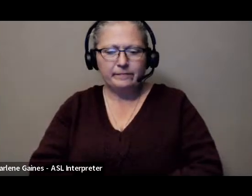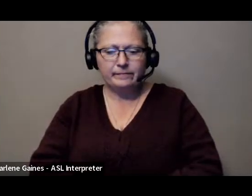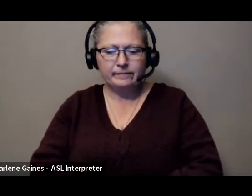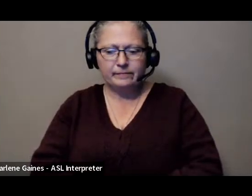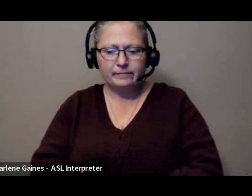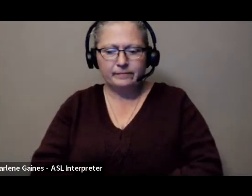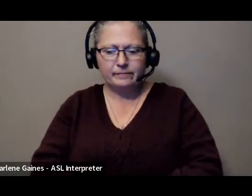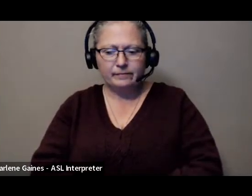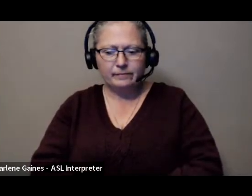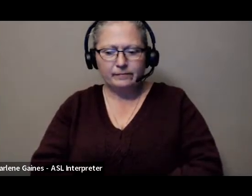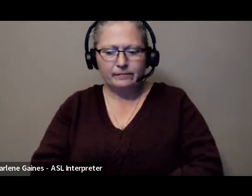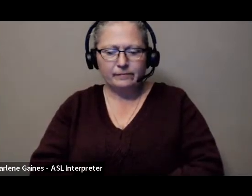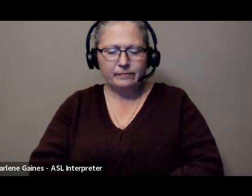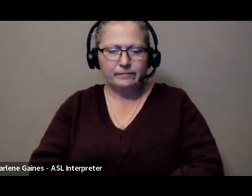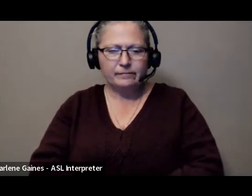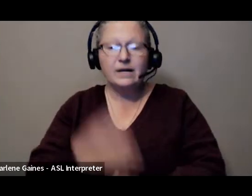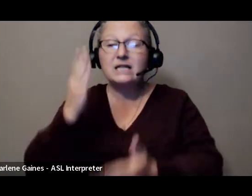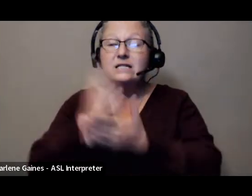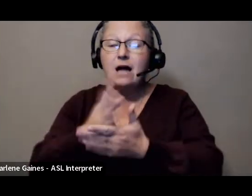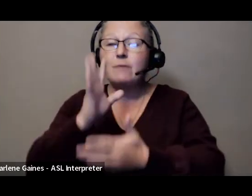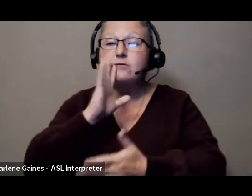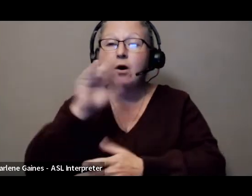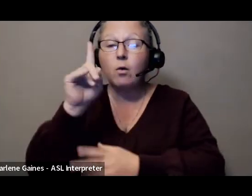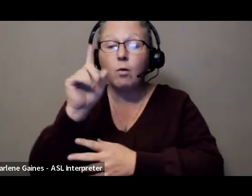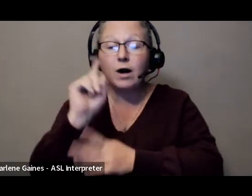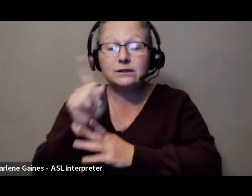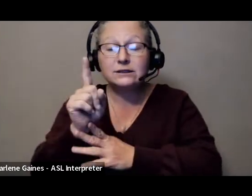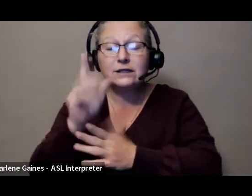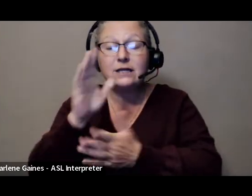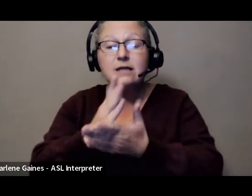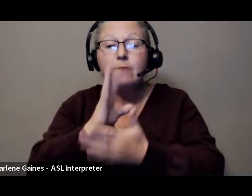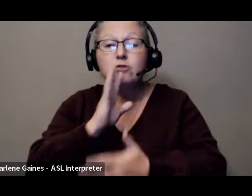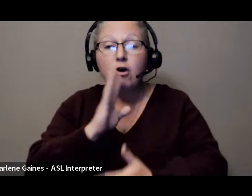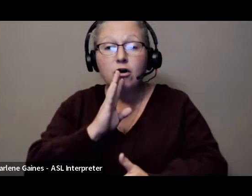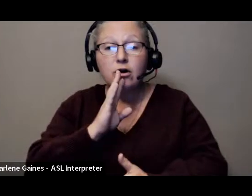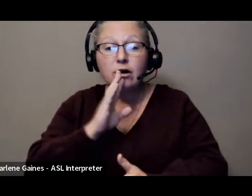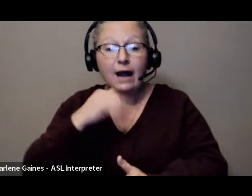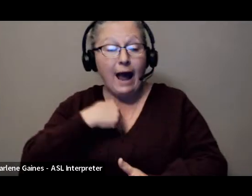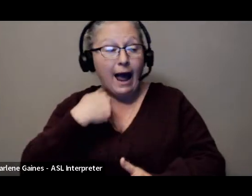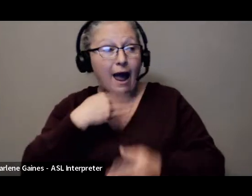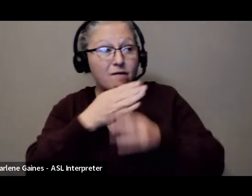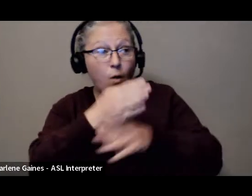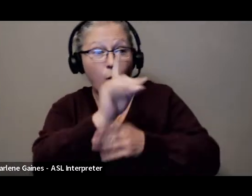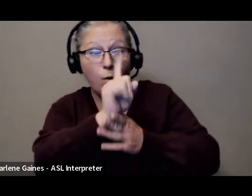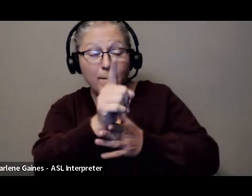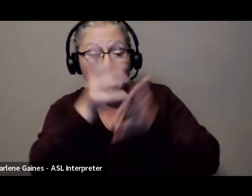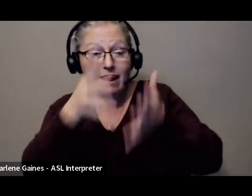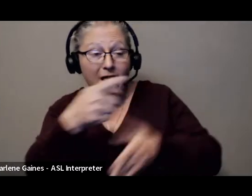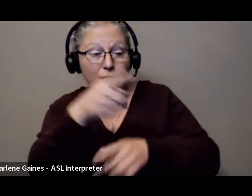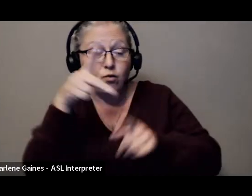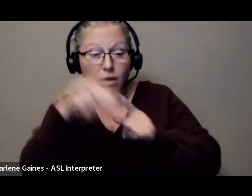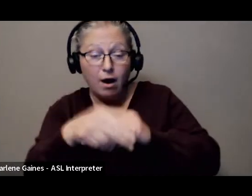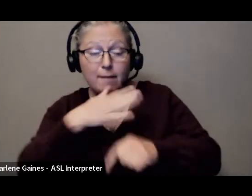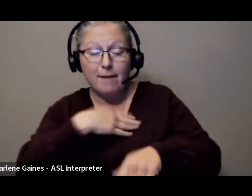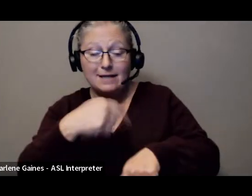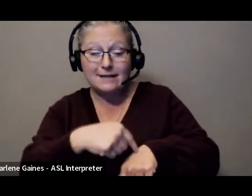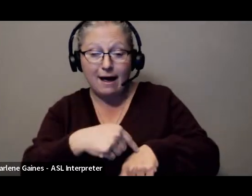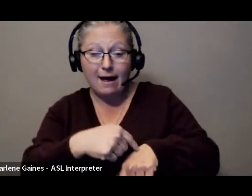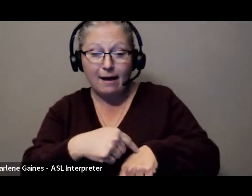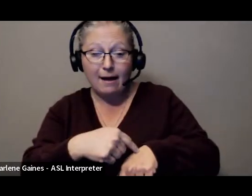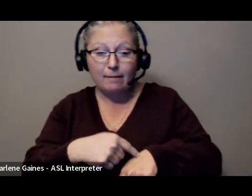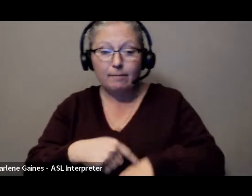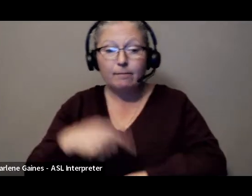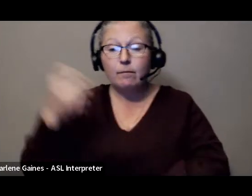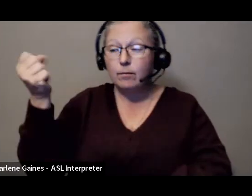I would like. Stop talking 1 second. We're I trying to- had more than a 1 minute left. second, I'm sir. sorry. You're cutting 1 into my second. time. 1